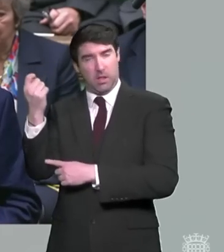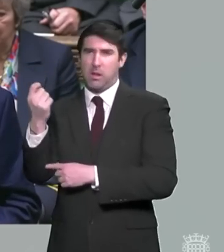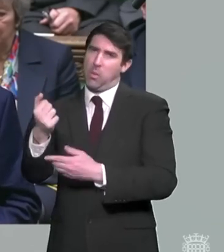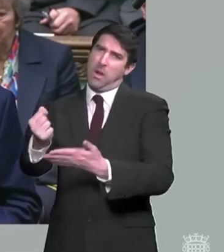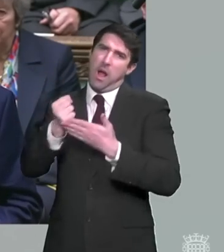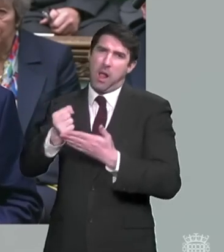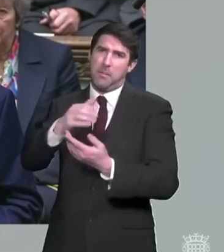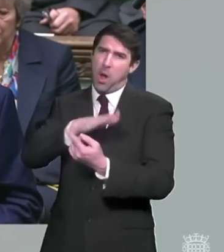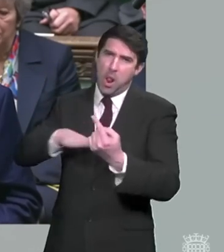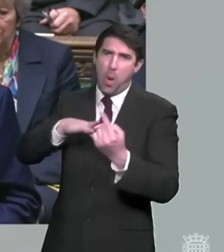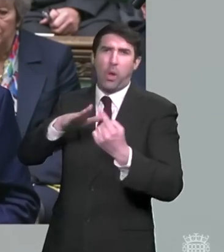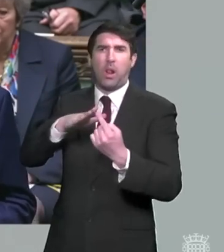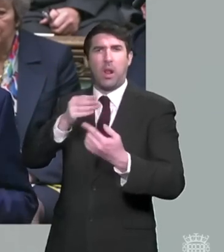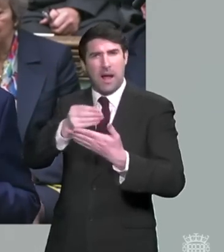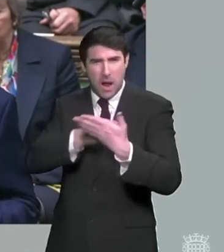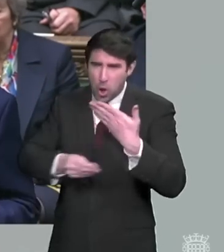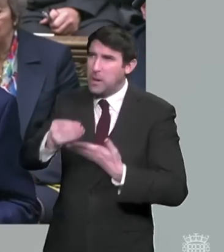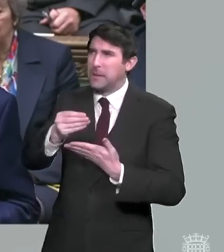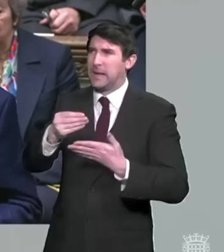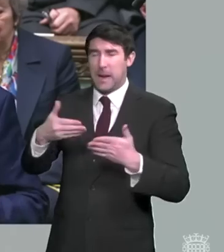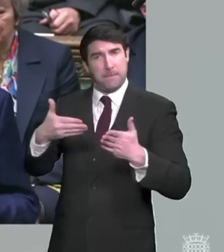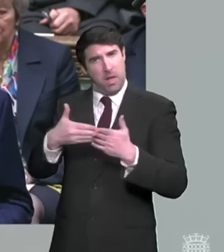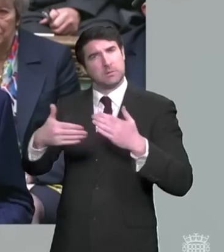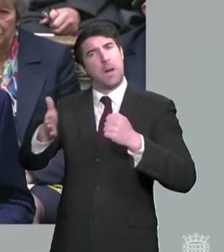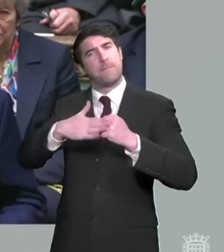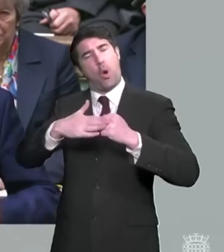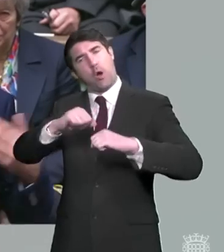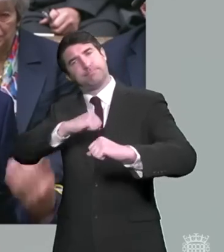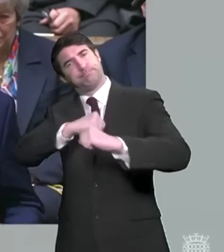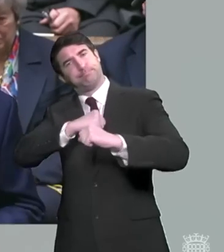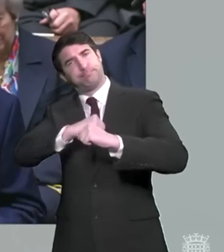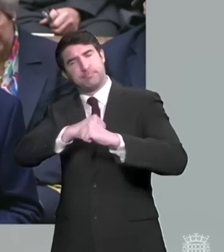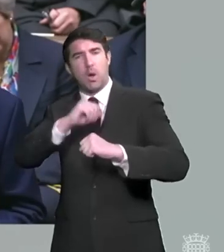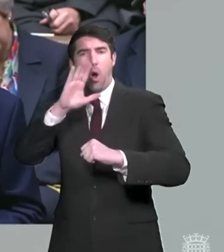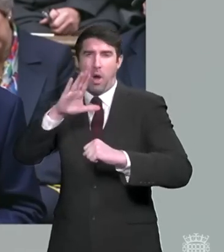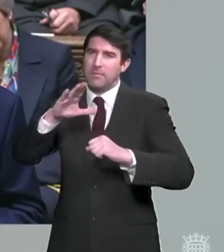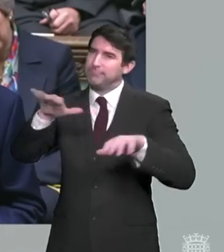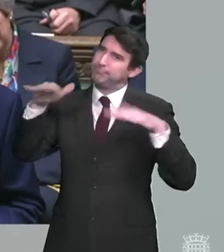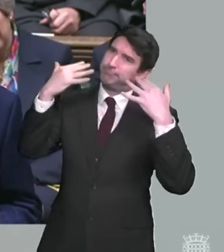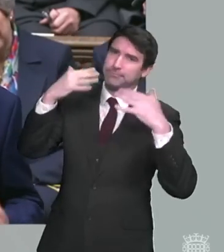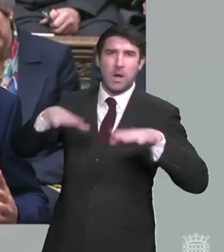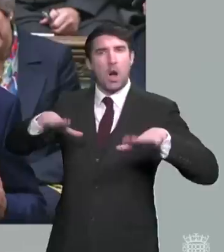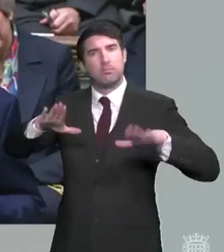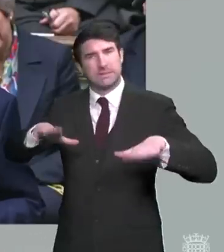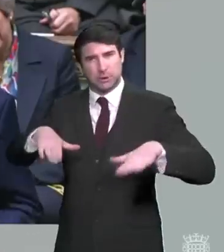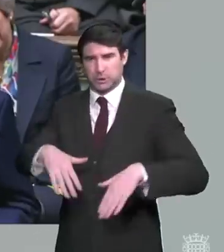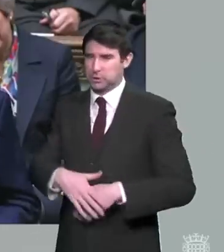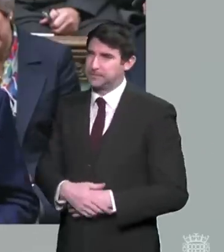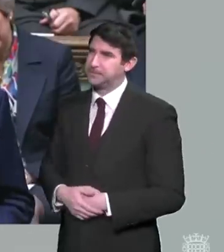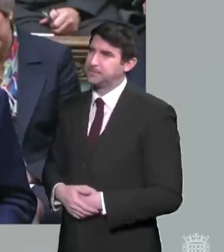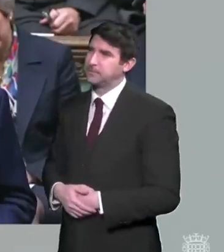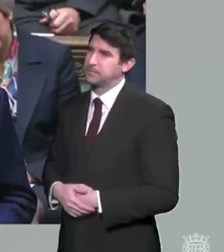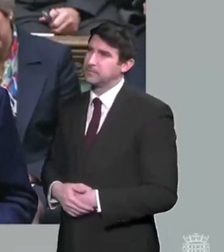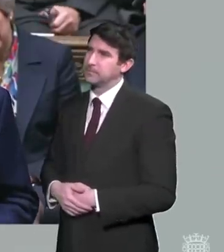boost to the local economy, as well as massive coverage for the UK on the global scene. Burley has a formidable